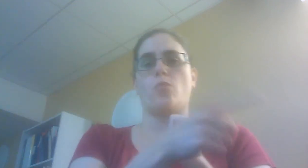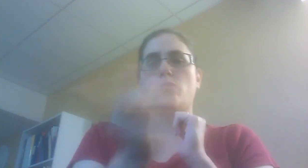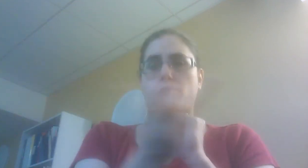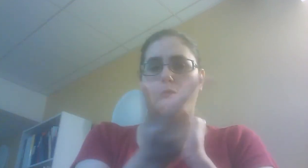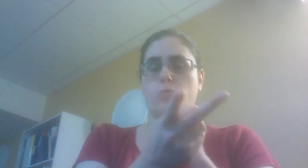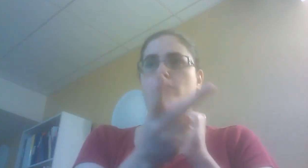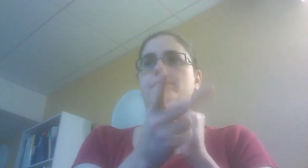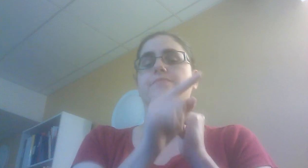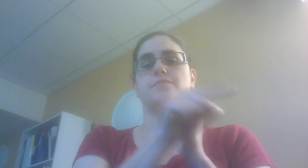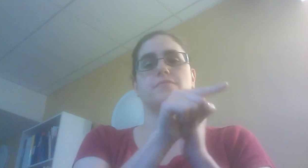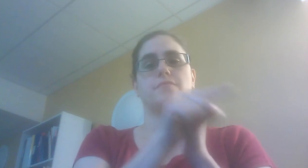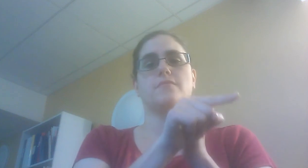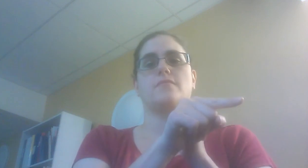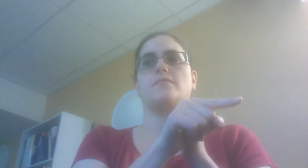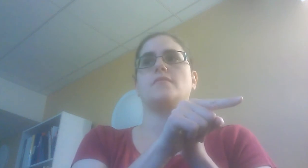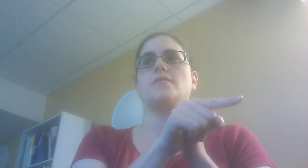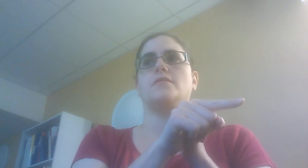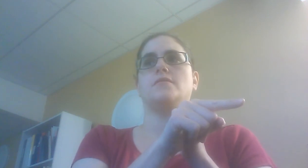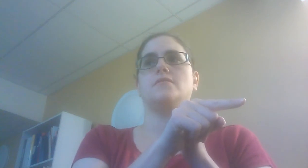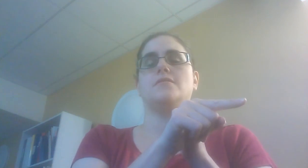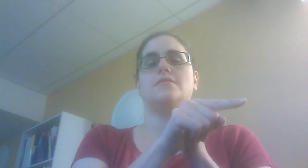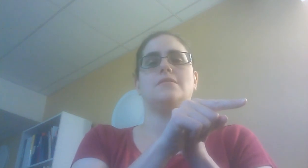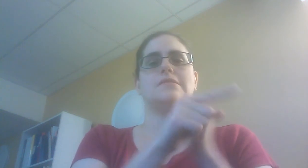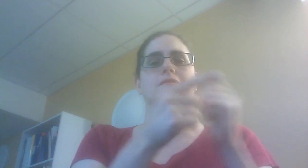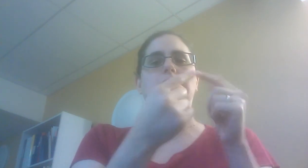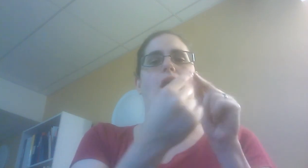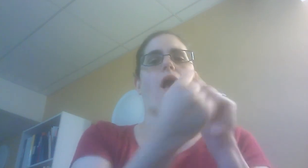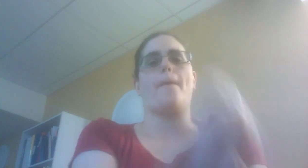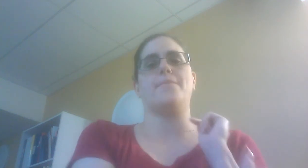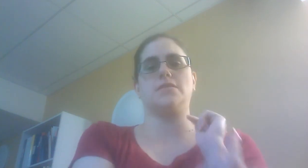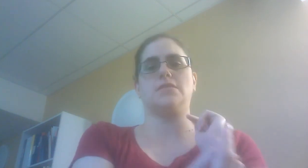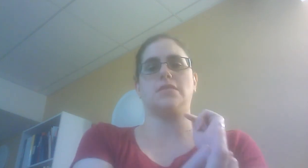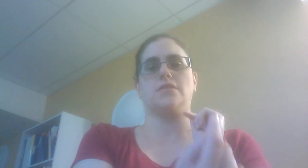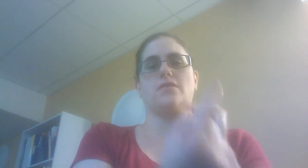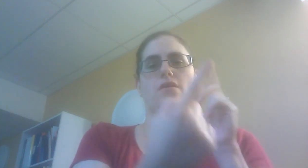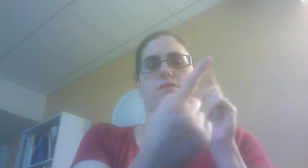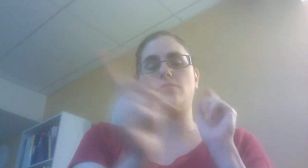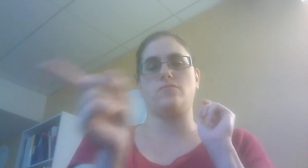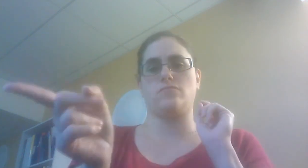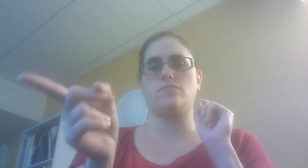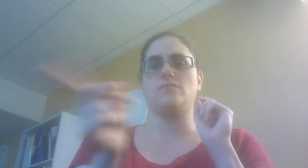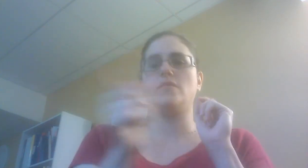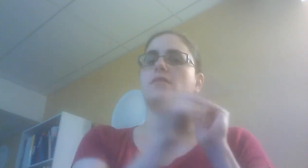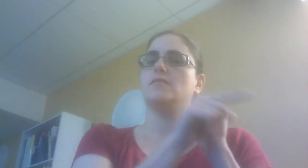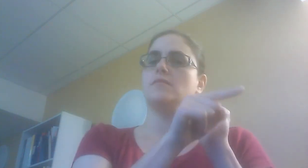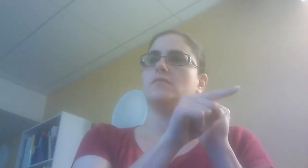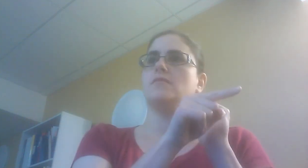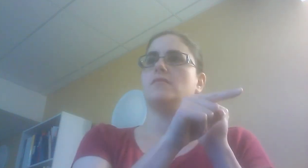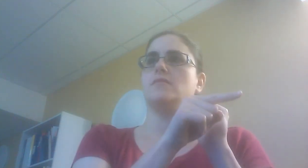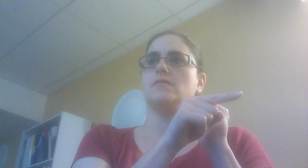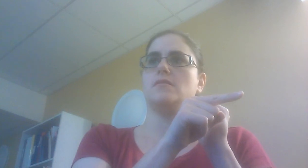the eukaryotic cell is exactly the opposite of the prokaryotes. The eukaryotes are generally